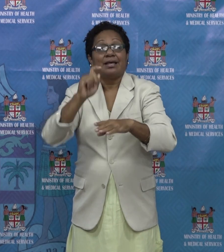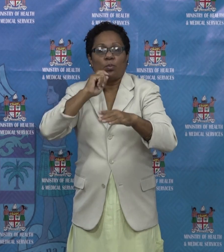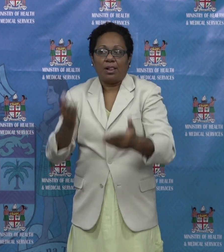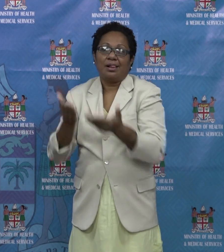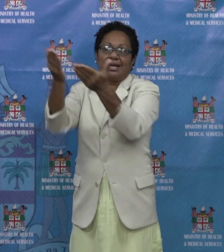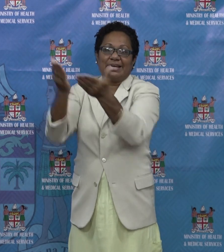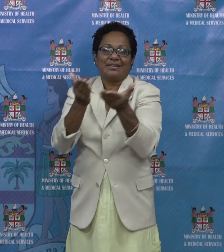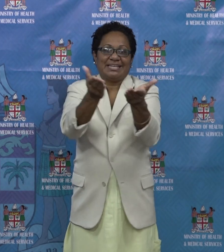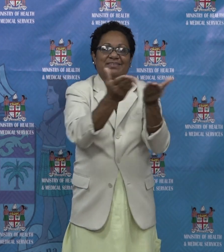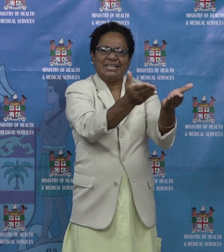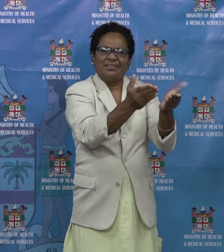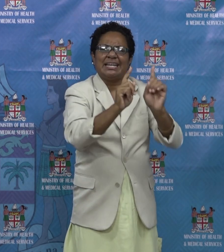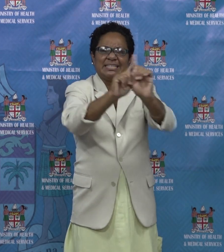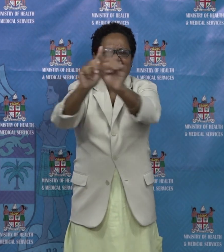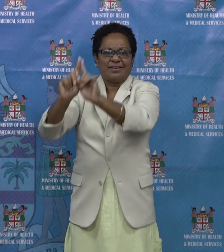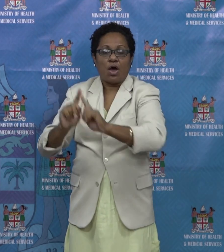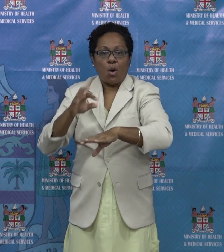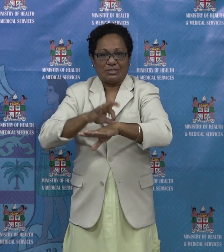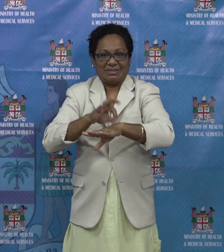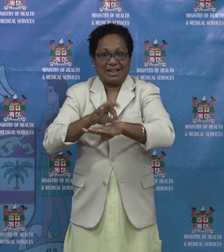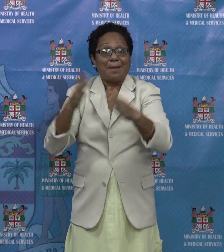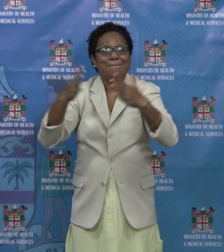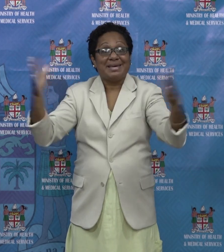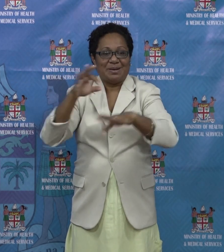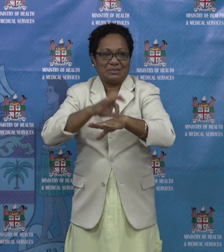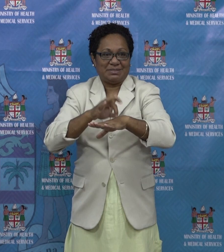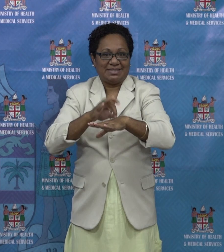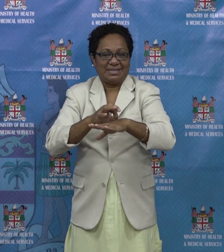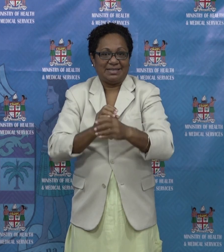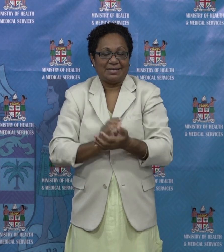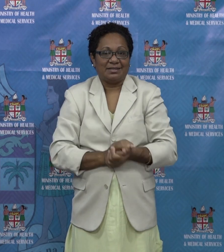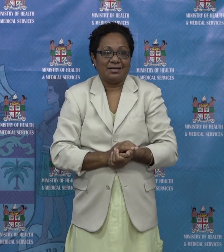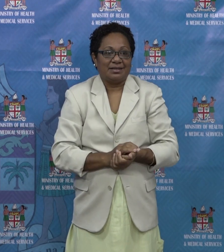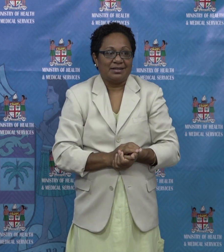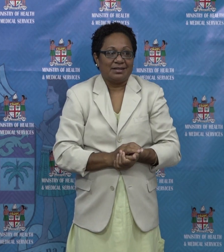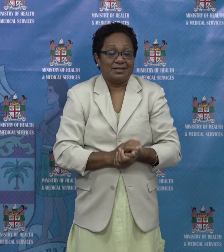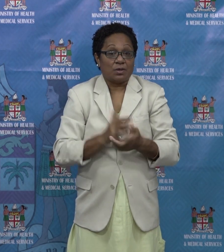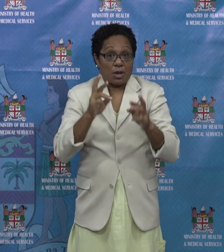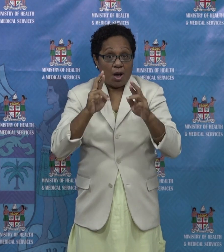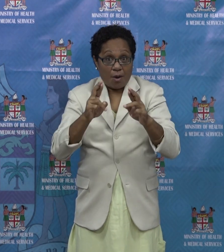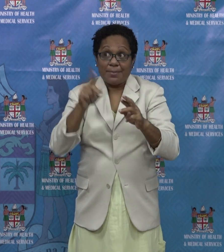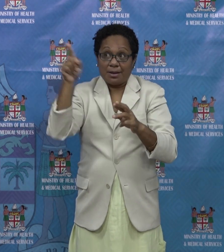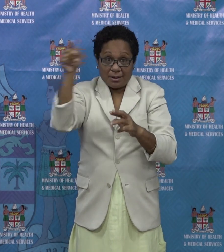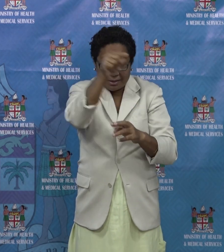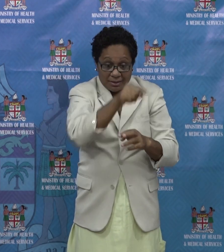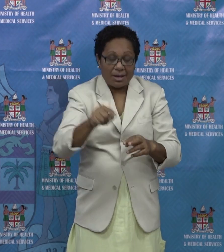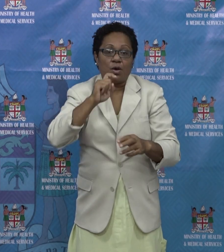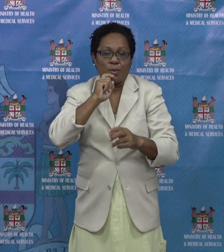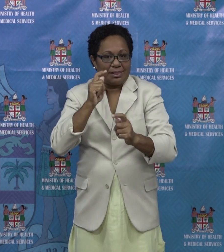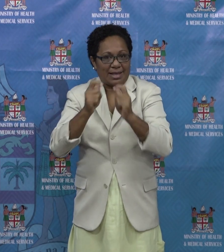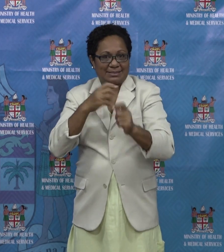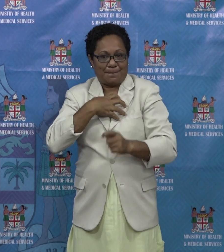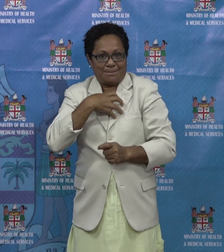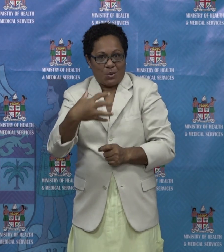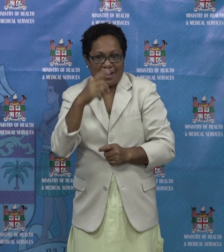to these divisional hospitals. So we expect that this testing capacity will increase. So we do have a